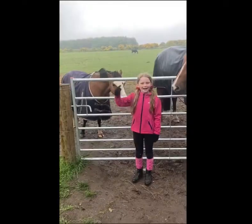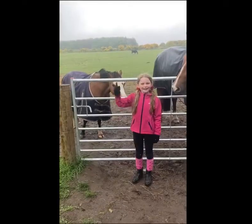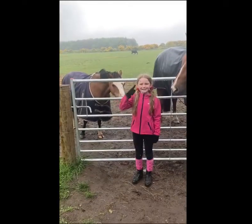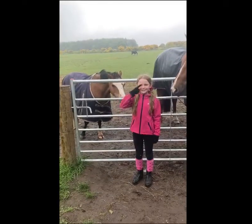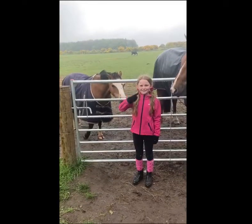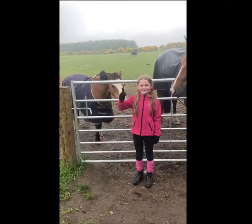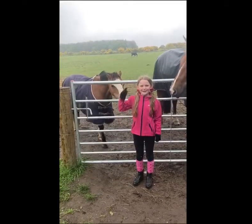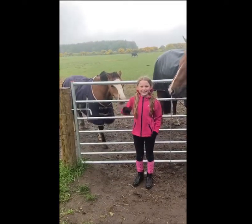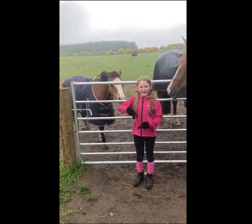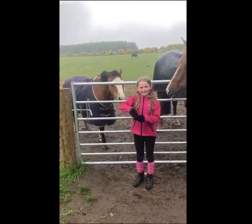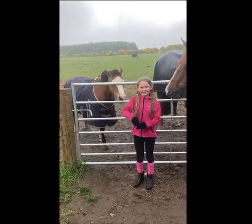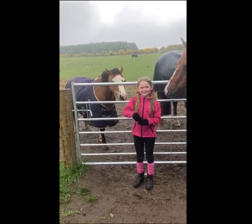I spy a